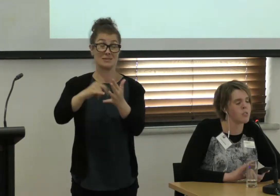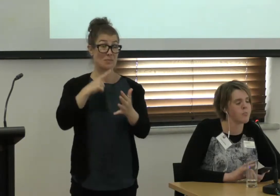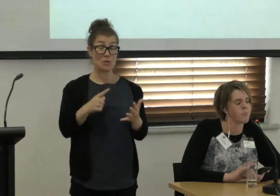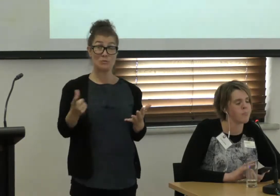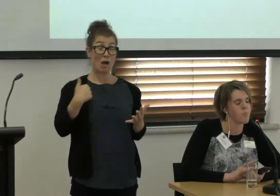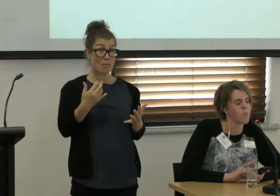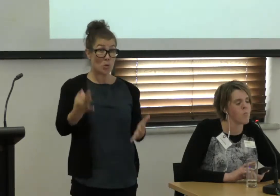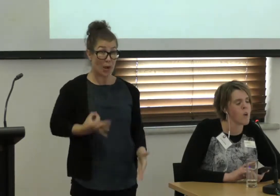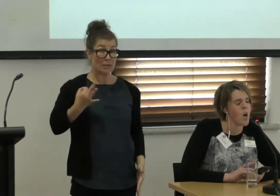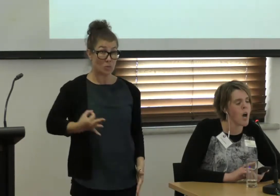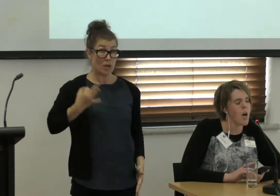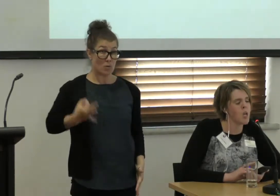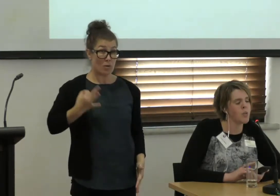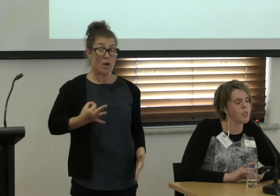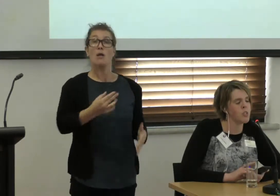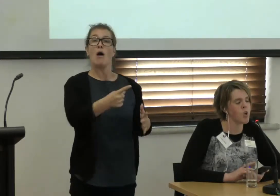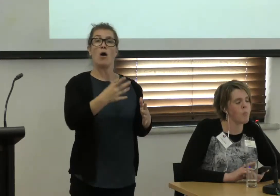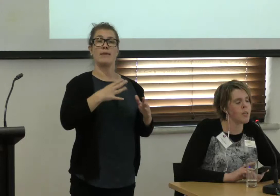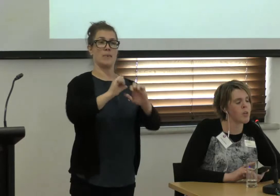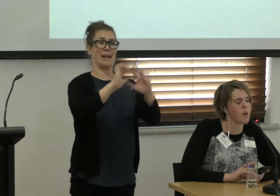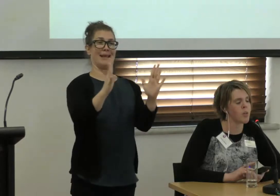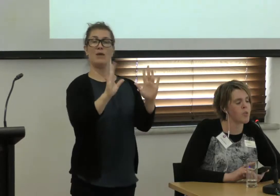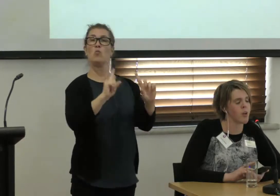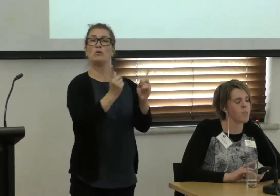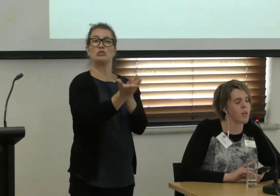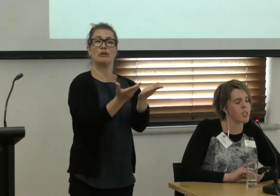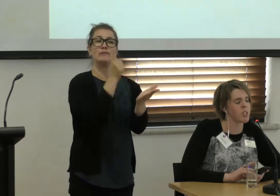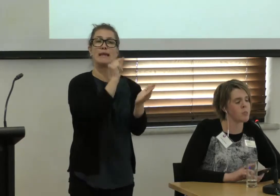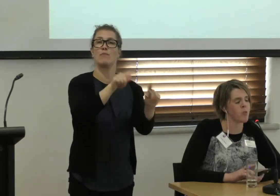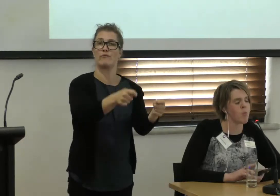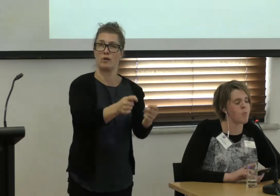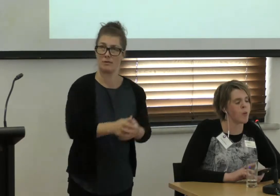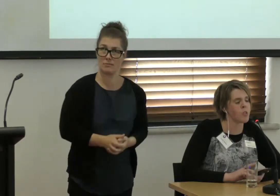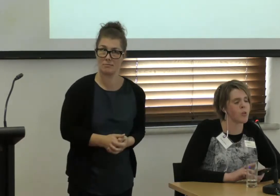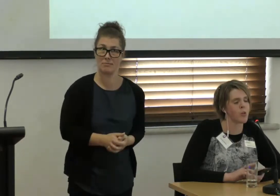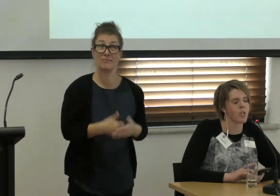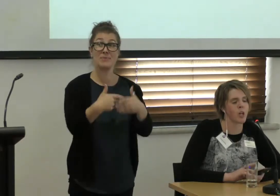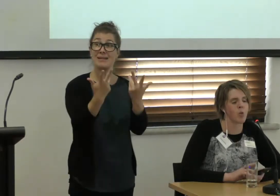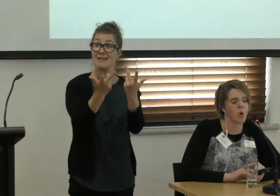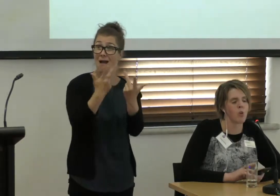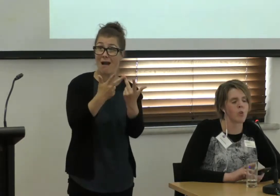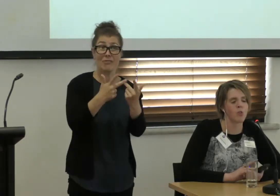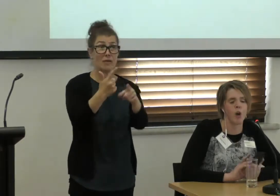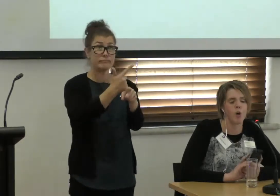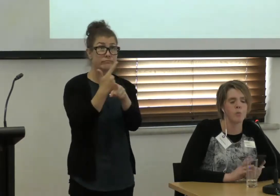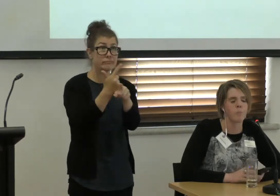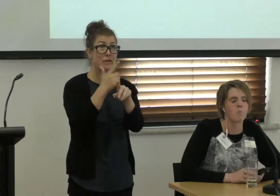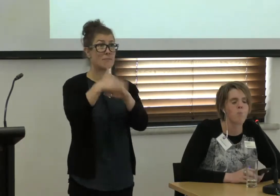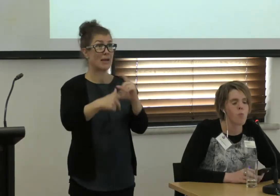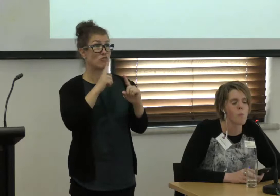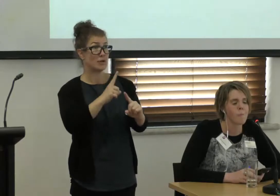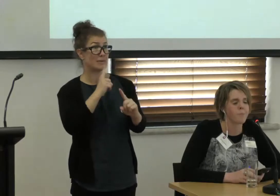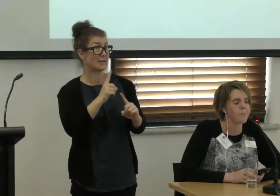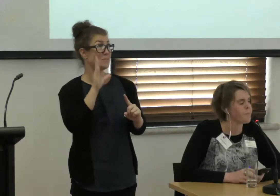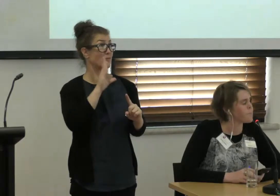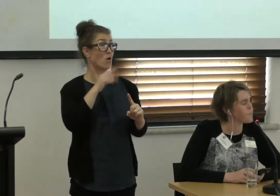lies. Any questions or comments about those recommendations before I move on to telling you what you can do to help?